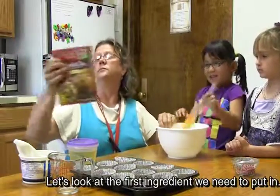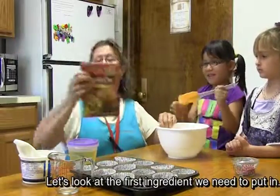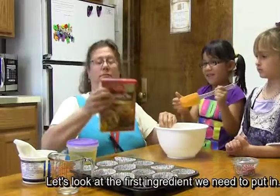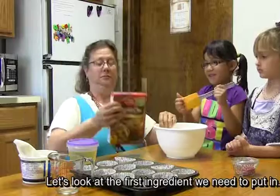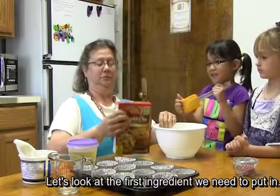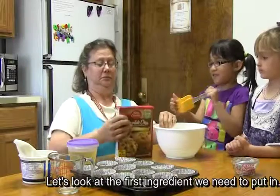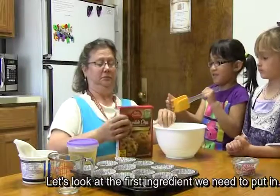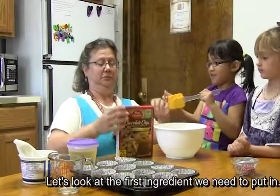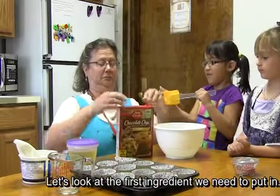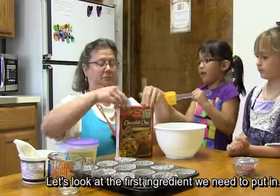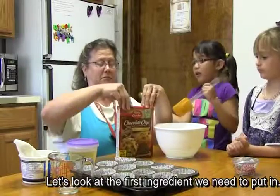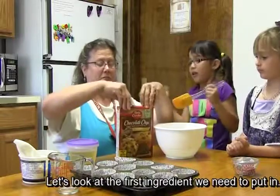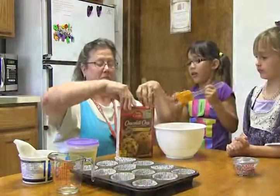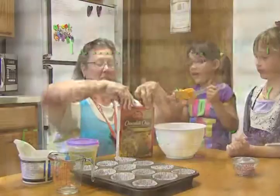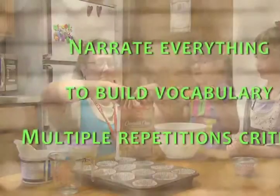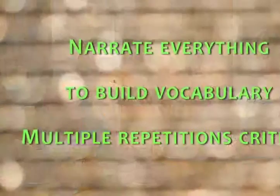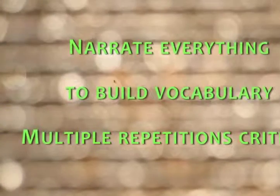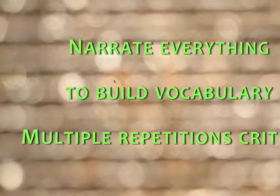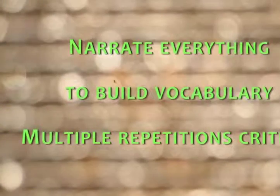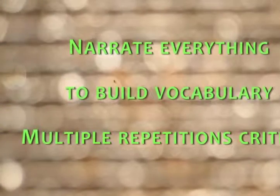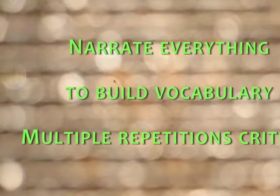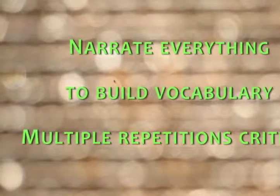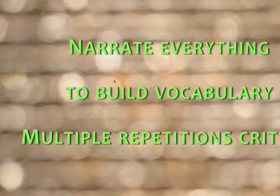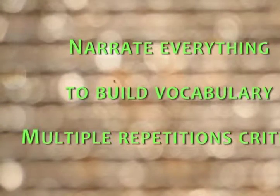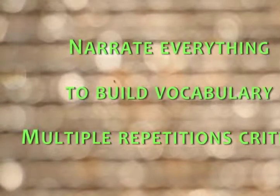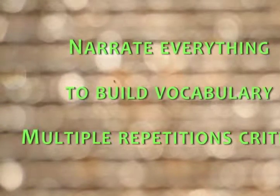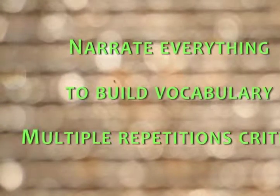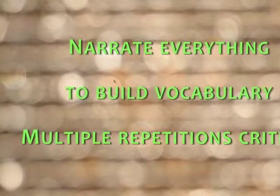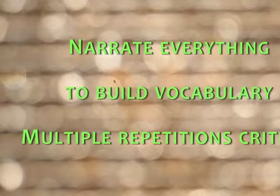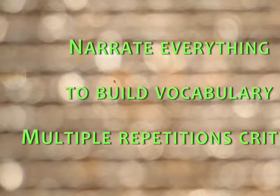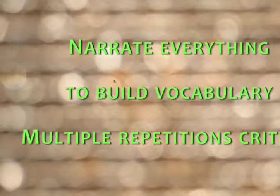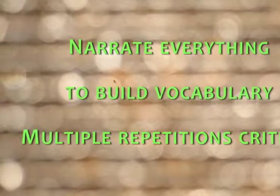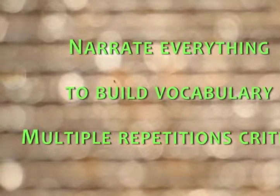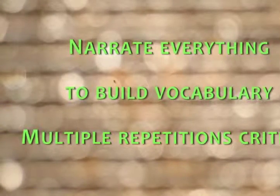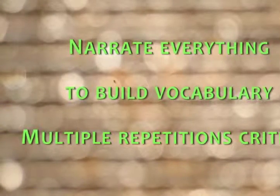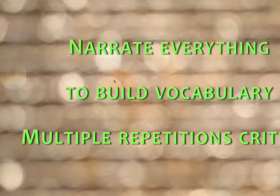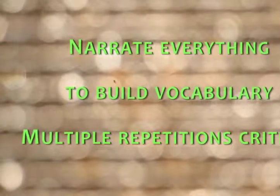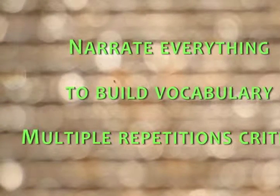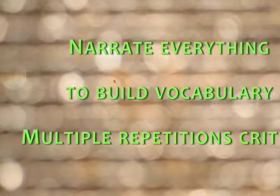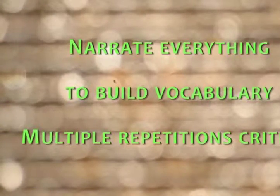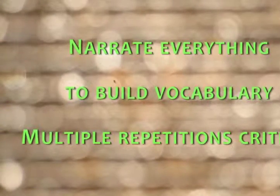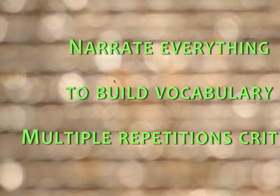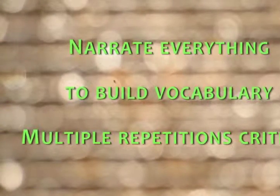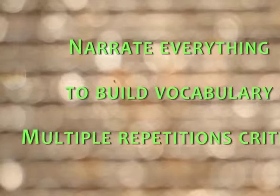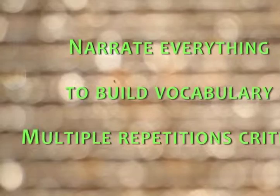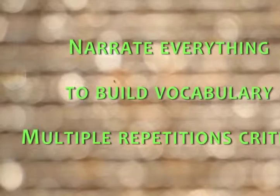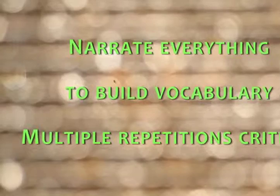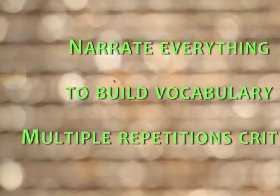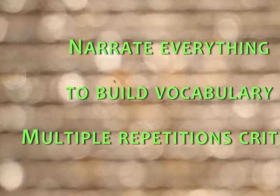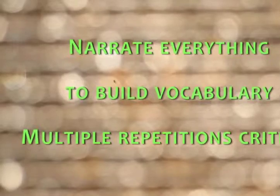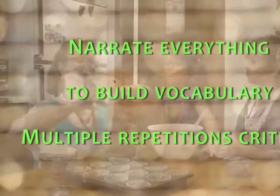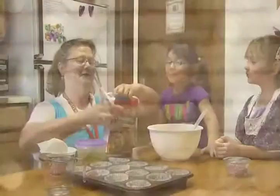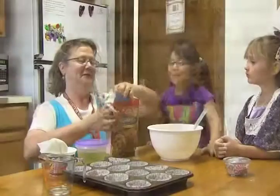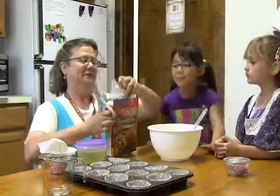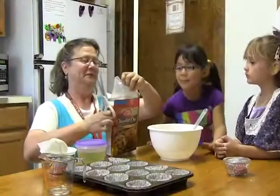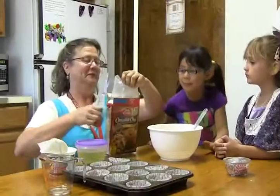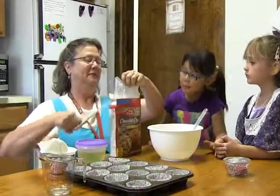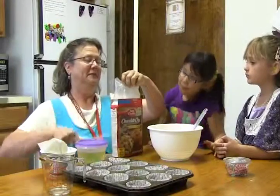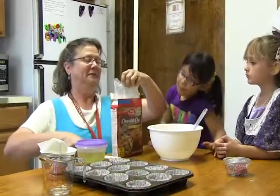look at the first ingredient we need to put in. Narrate everything to build vocabulary. Multiple repetitions